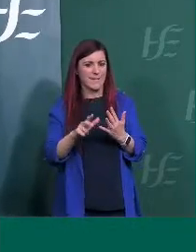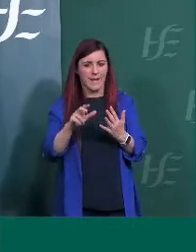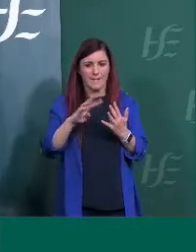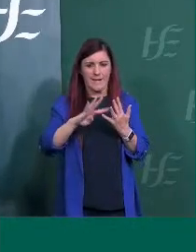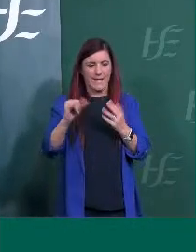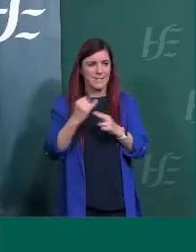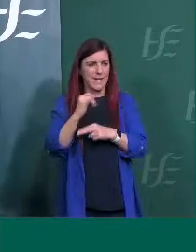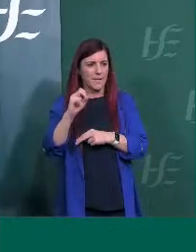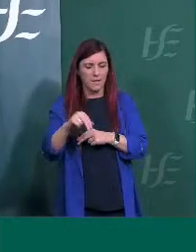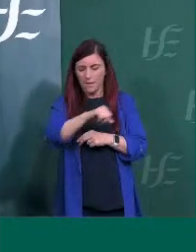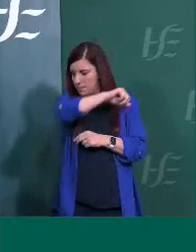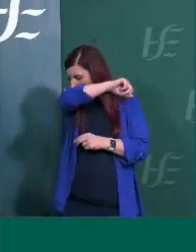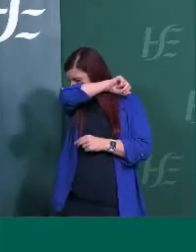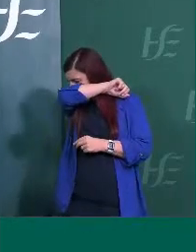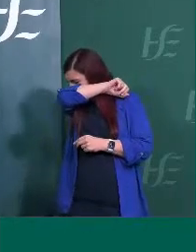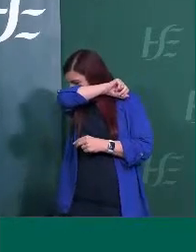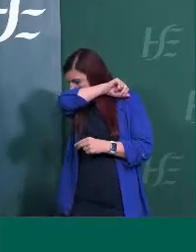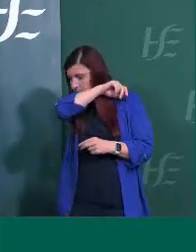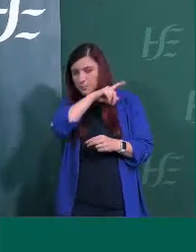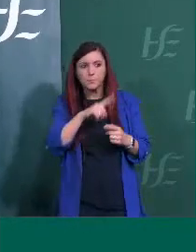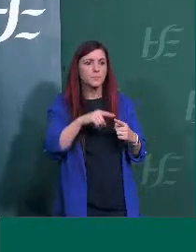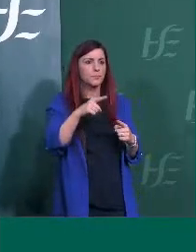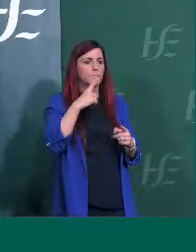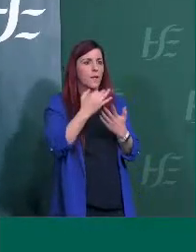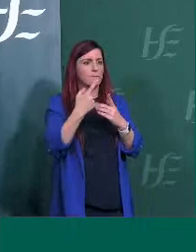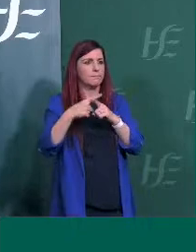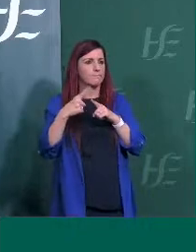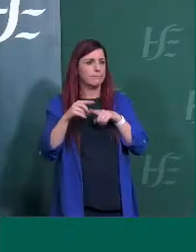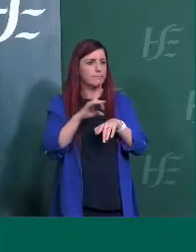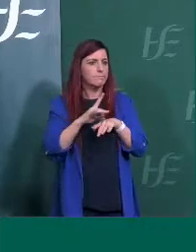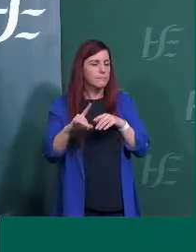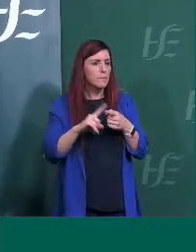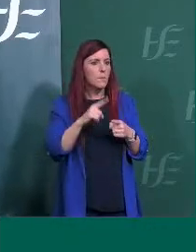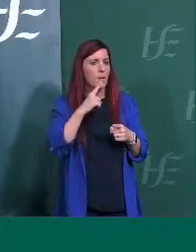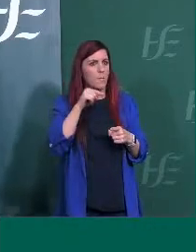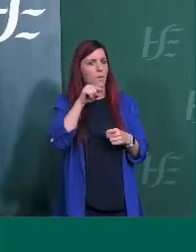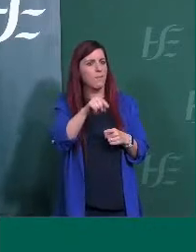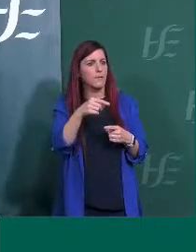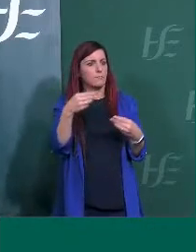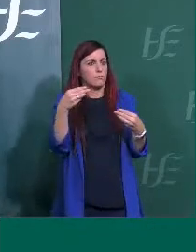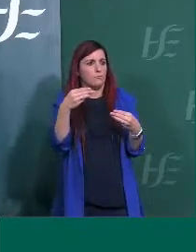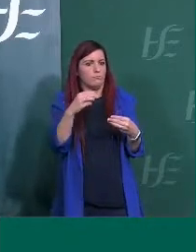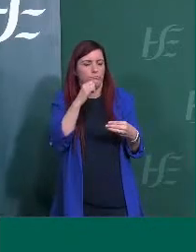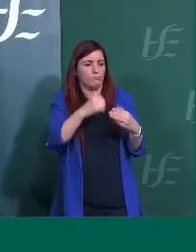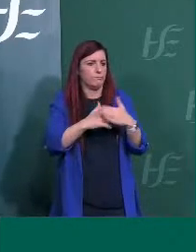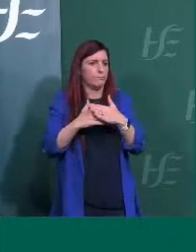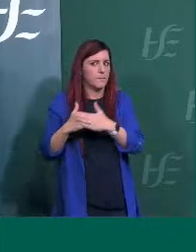the protection it gives us from serious illness. But that protection isn't limitless.